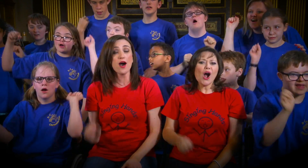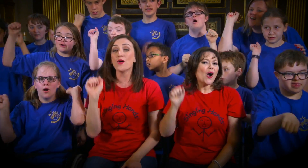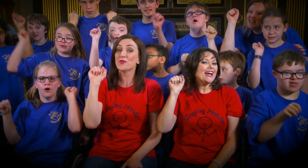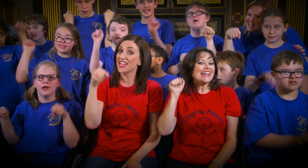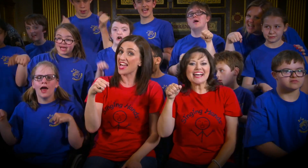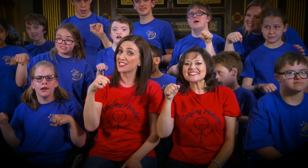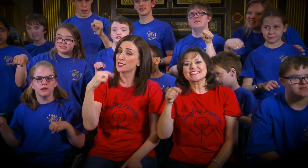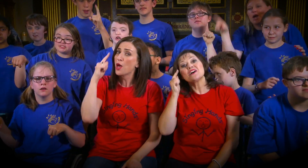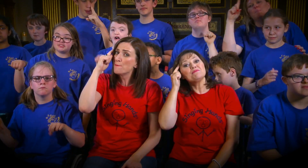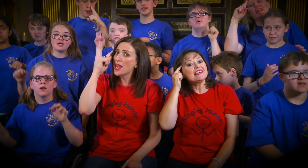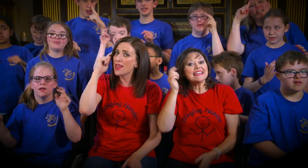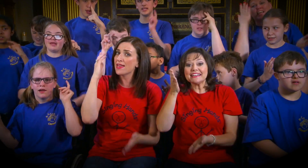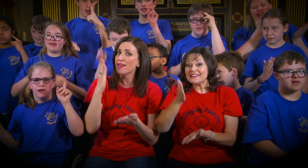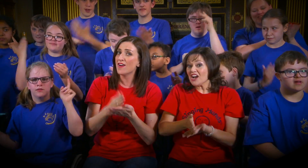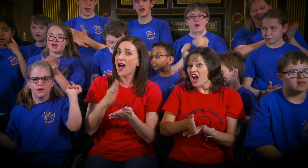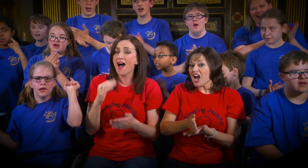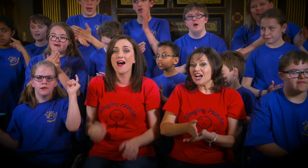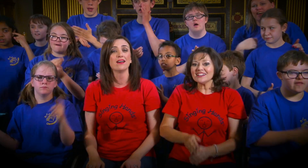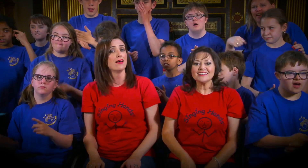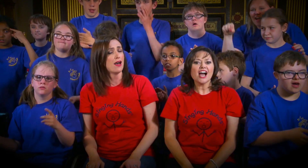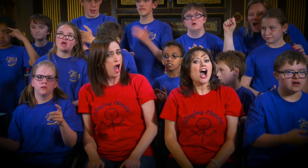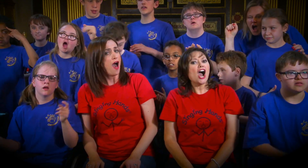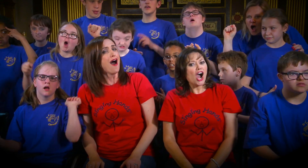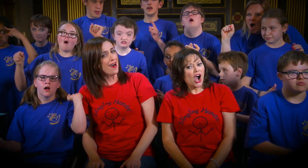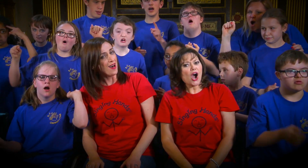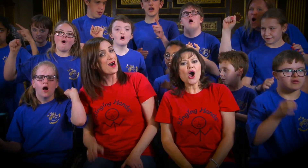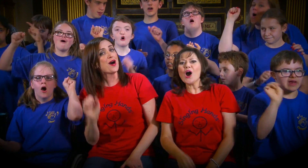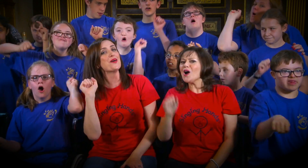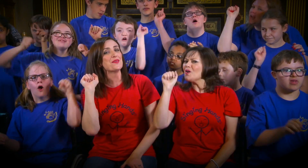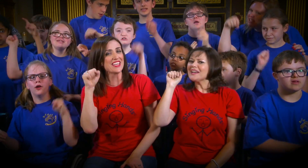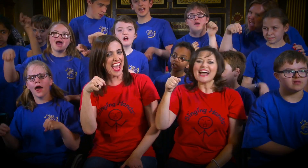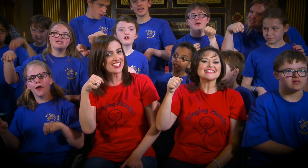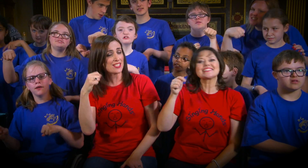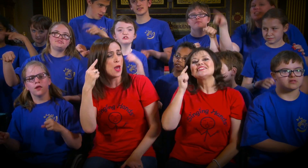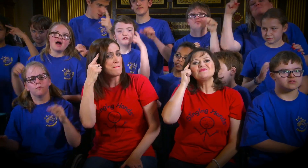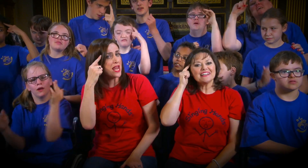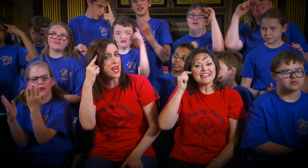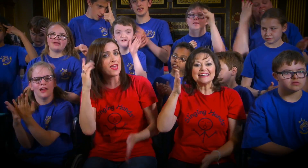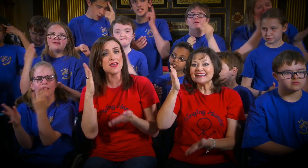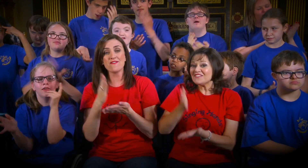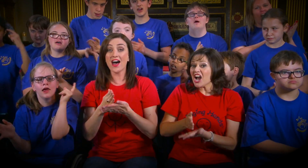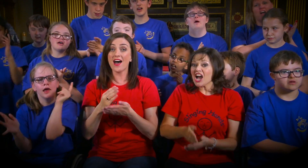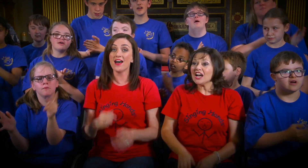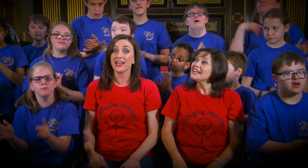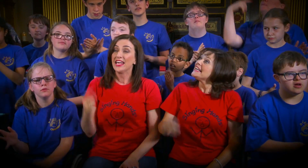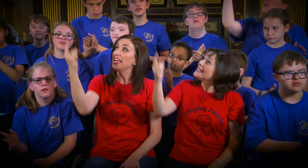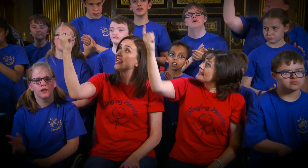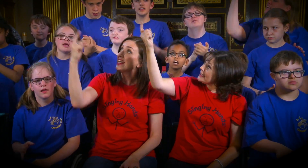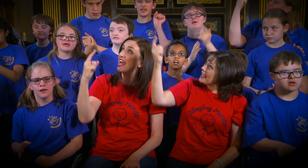Oh yes, believer. Oh yes, believer. He